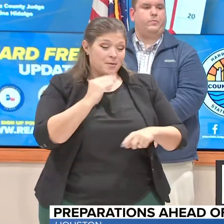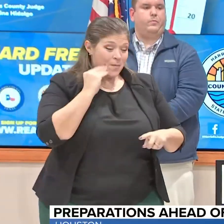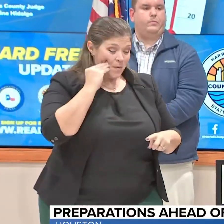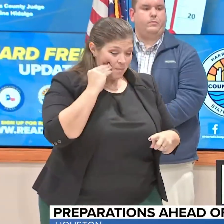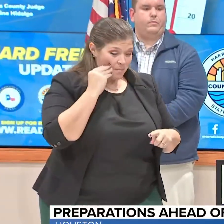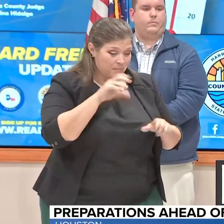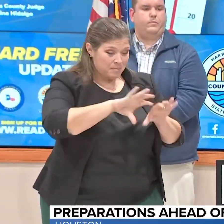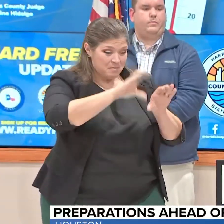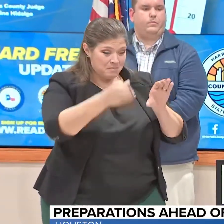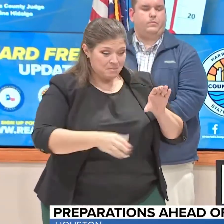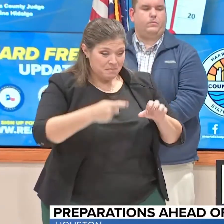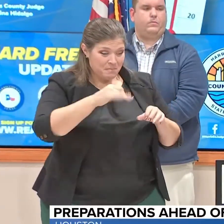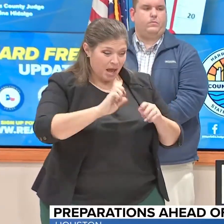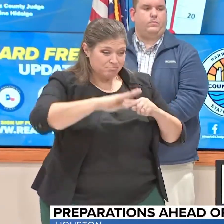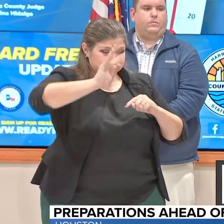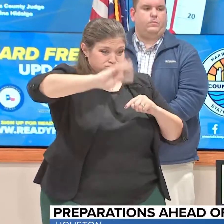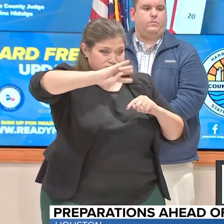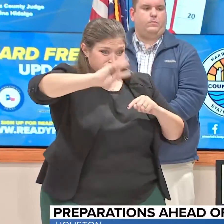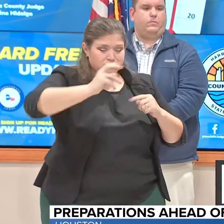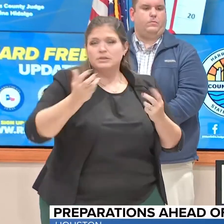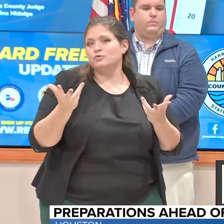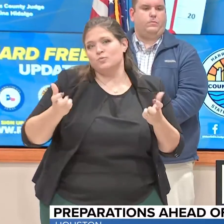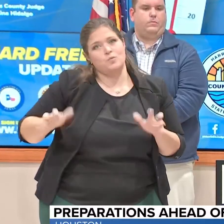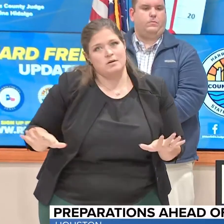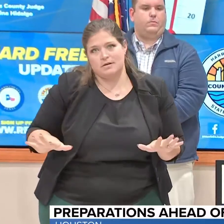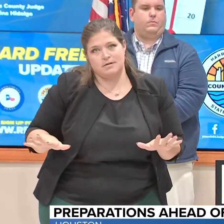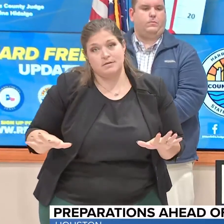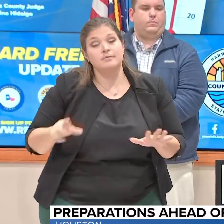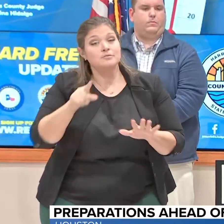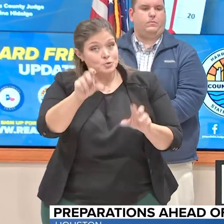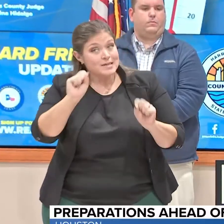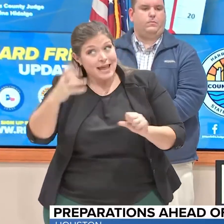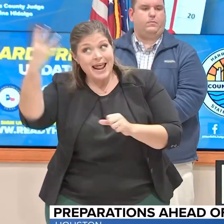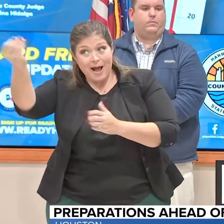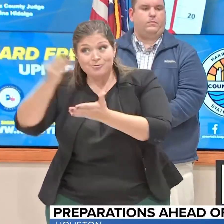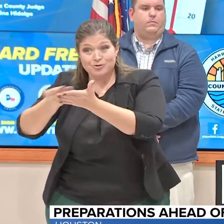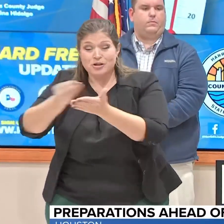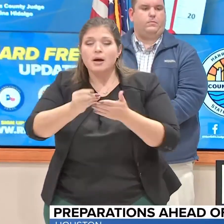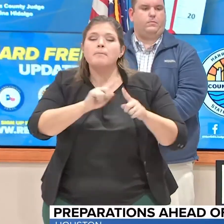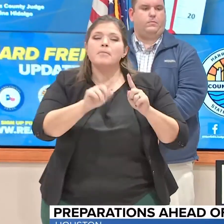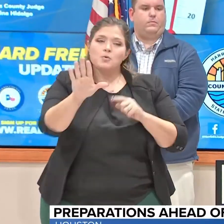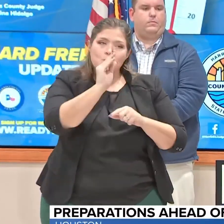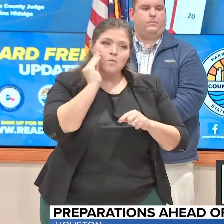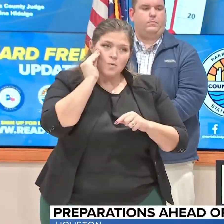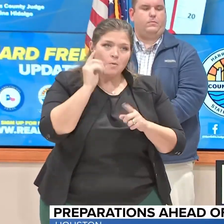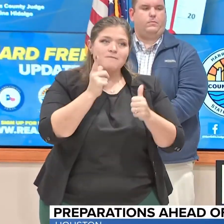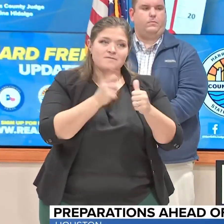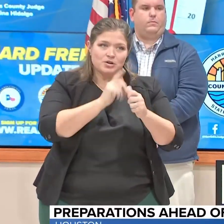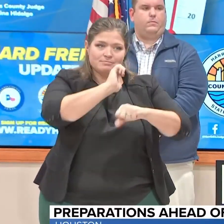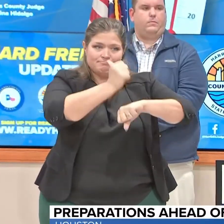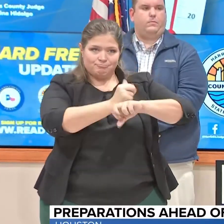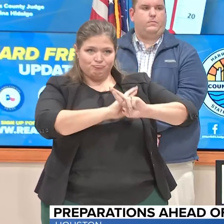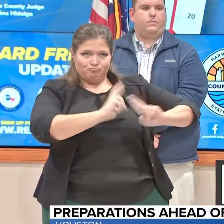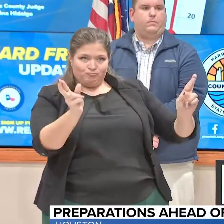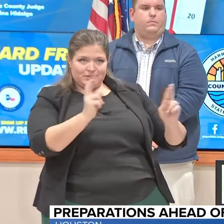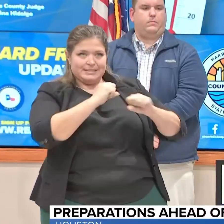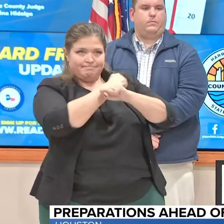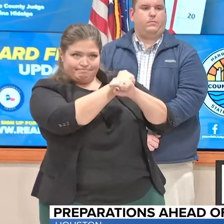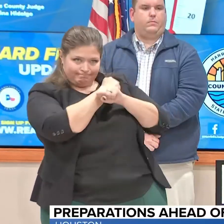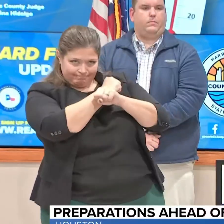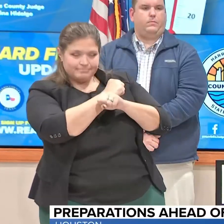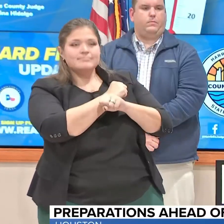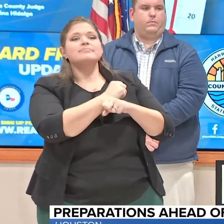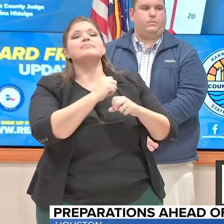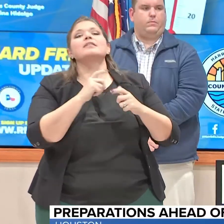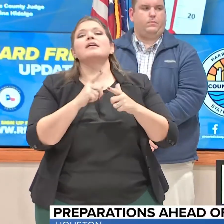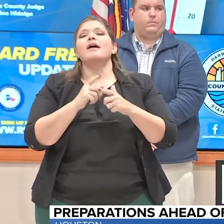bursting. Okay? So you can shop, but make sure you protect your homes. And then together, let's make sure that